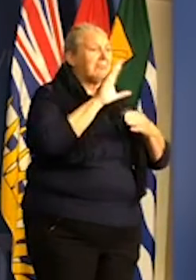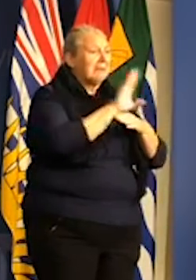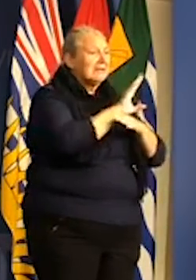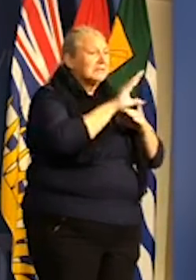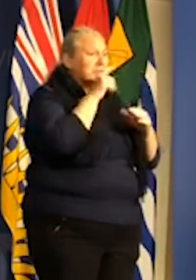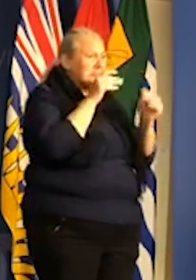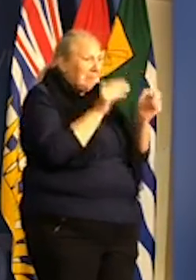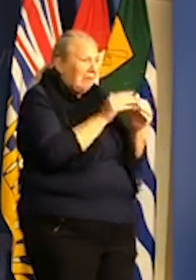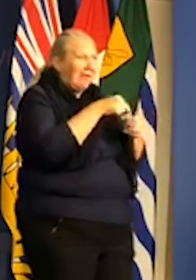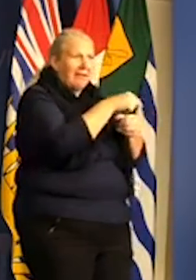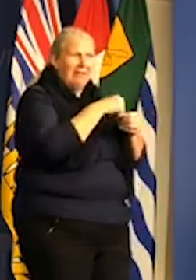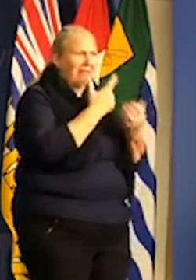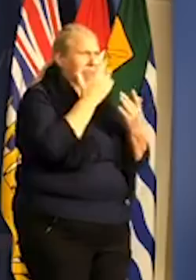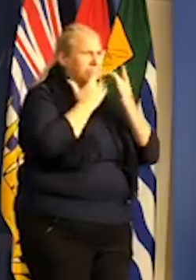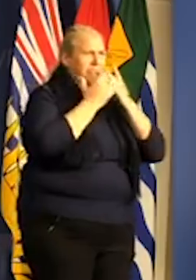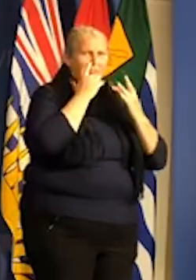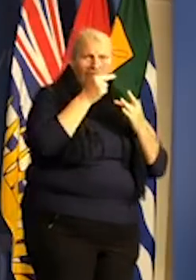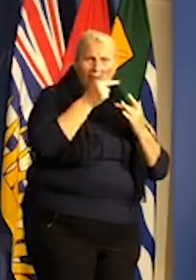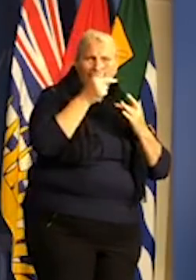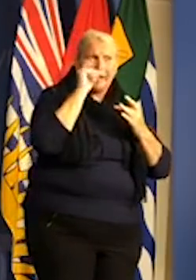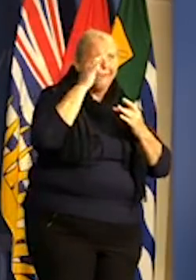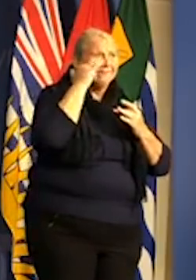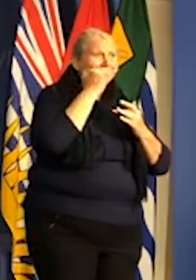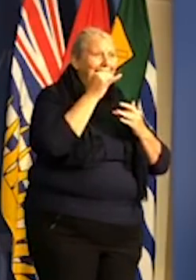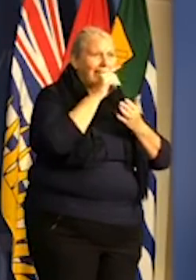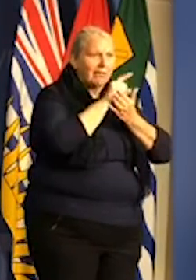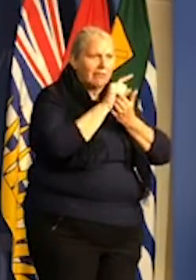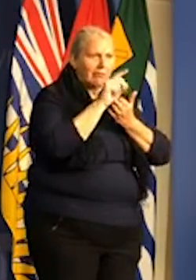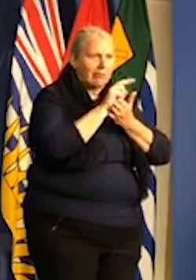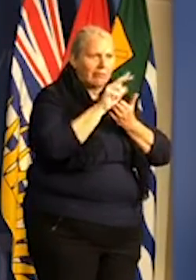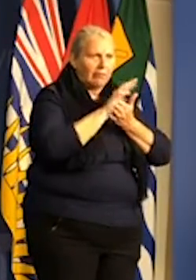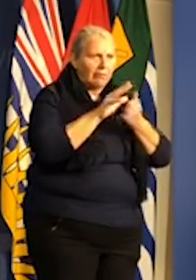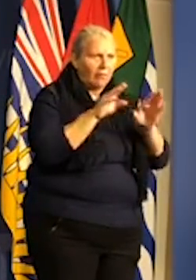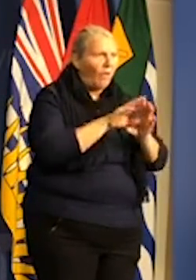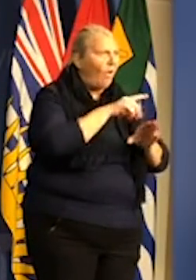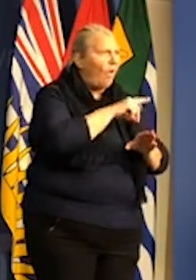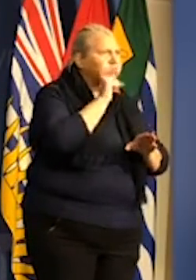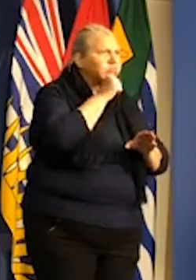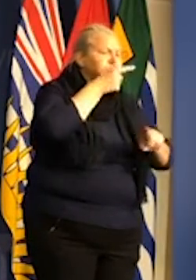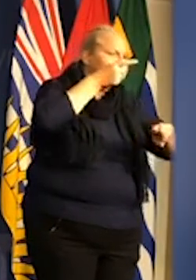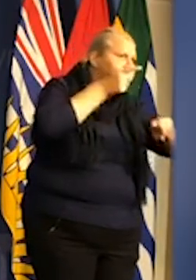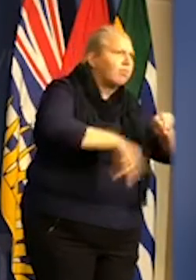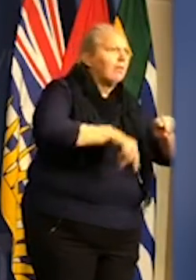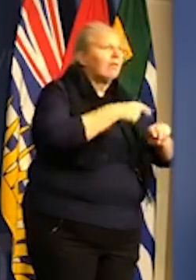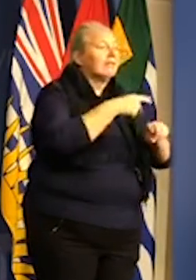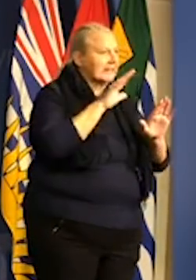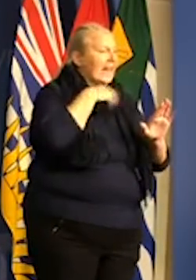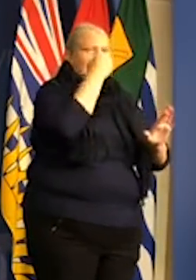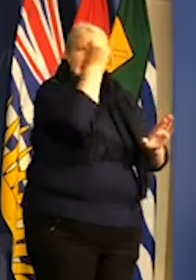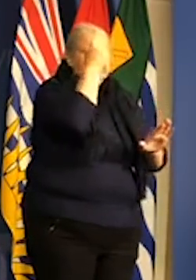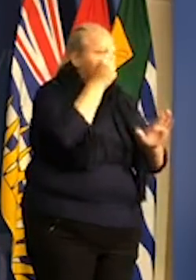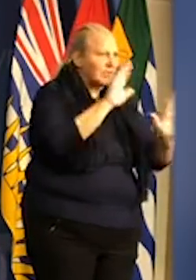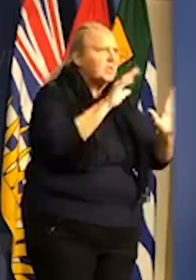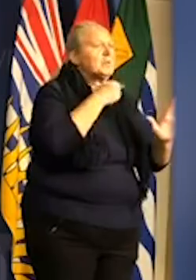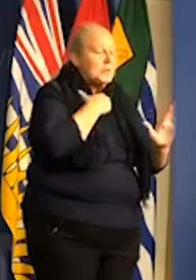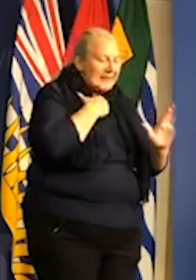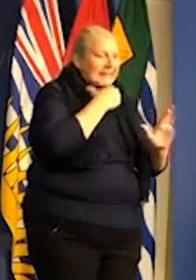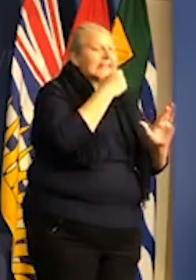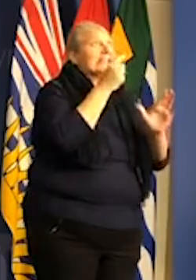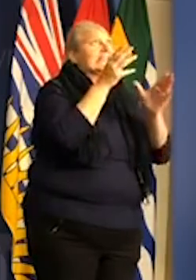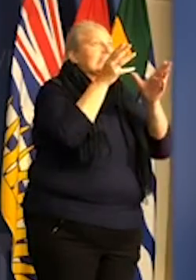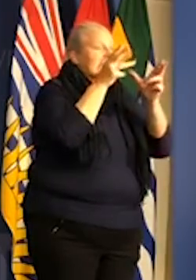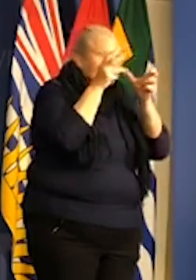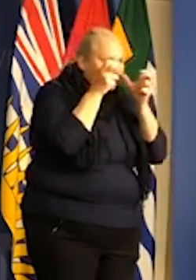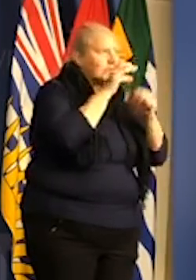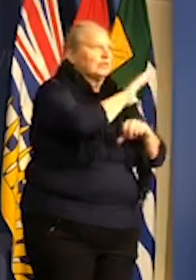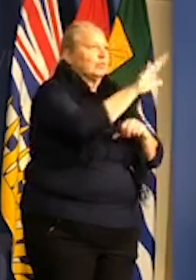fiscal capacity to withstand a long closure. And I want you all to know that we hear you.